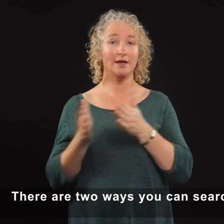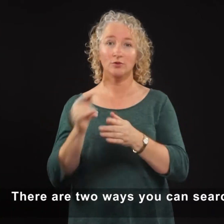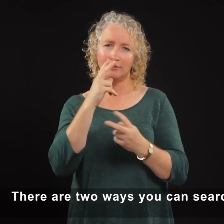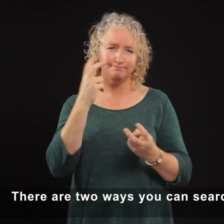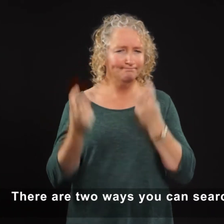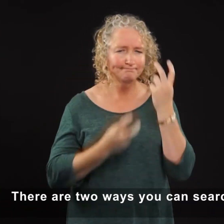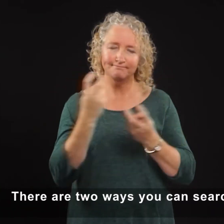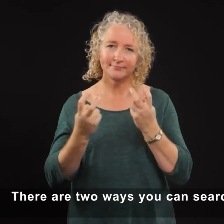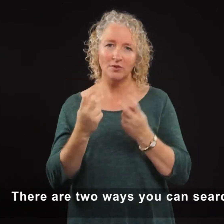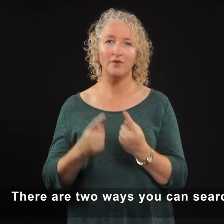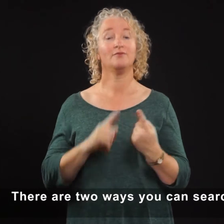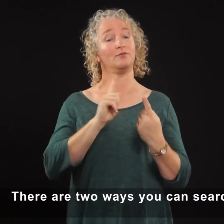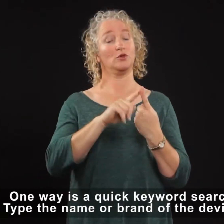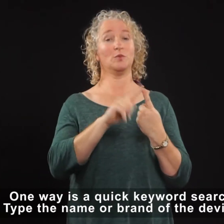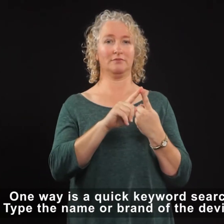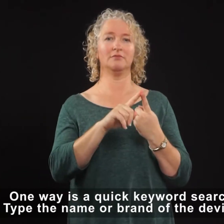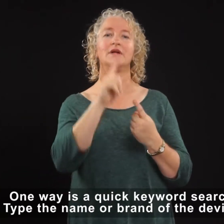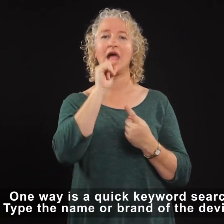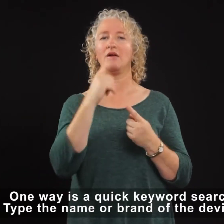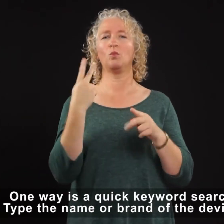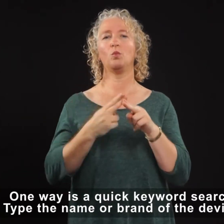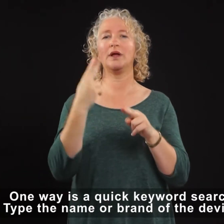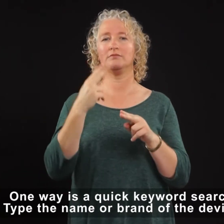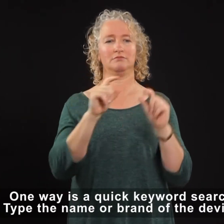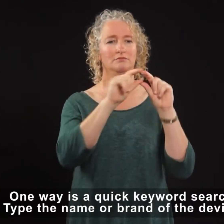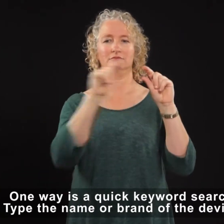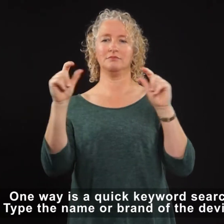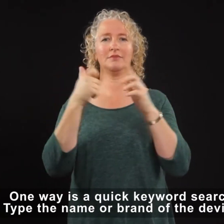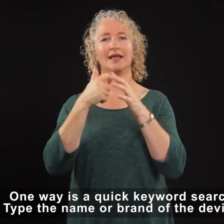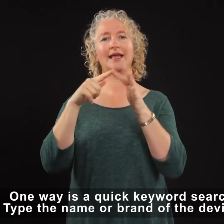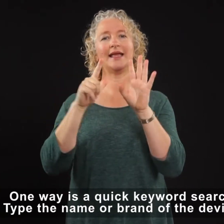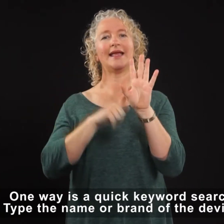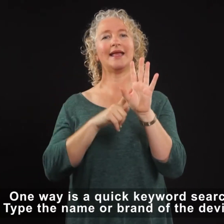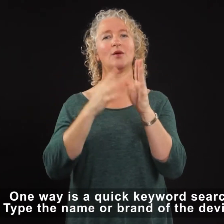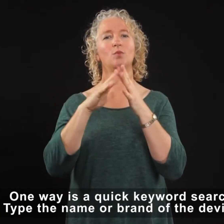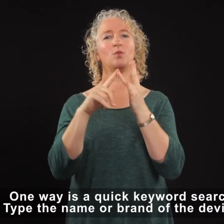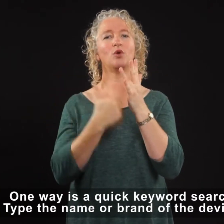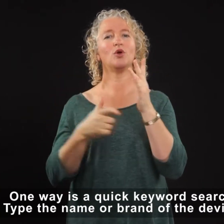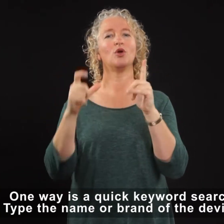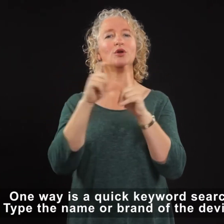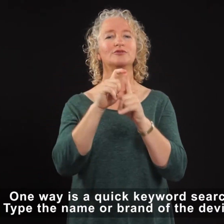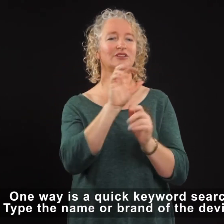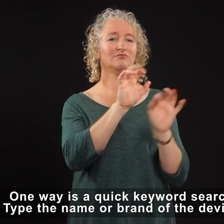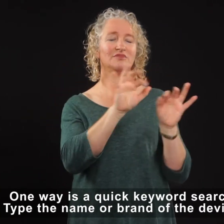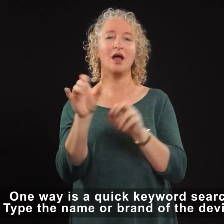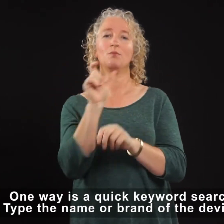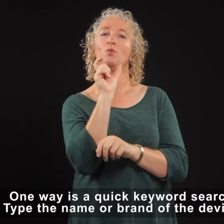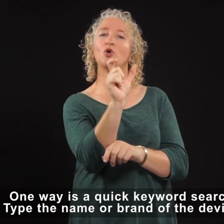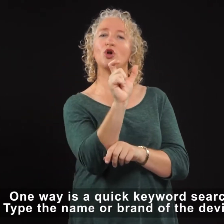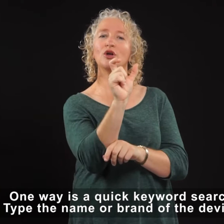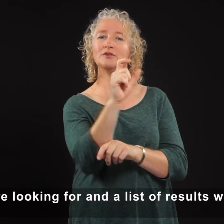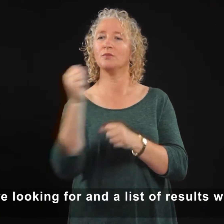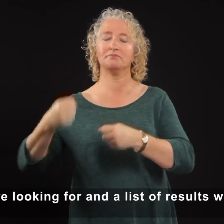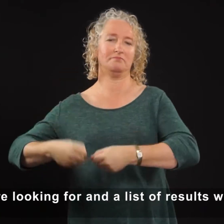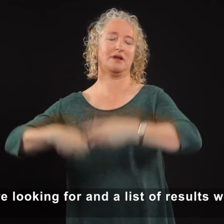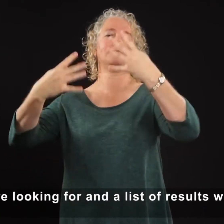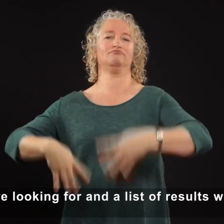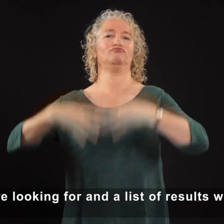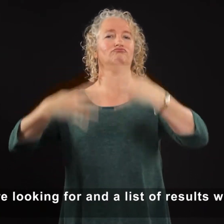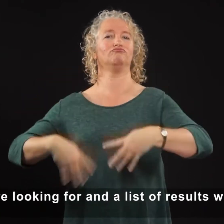search. One way is a quick keyword search. Type the name or the brand of the device you are looking for, and a list of